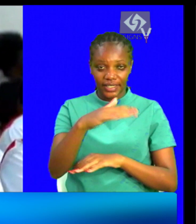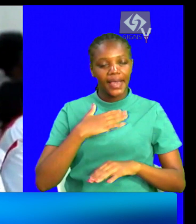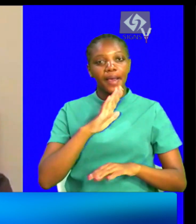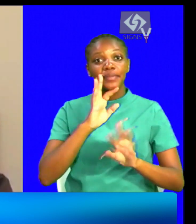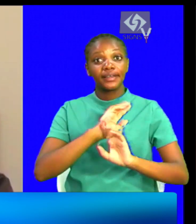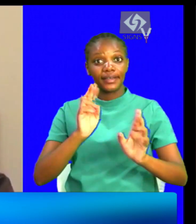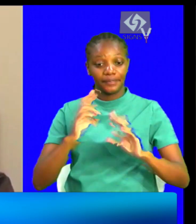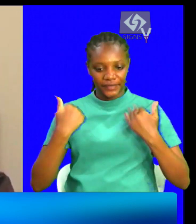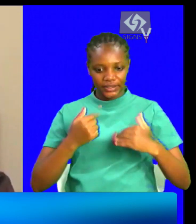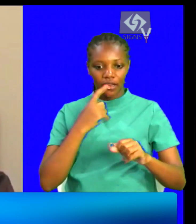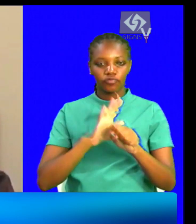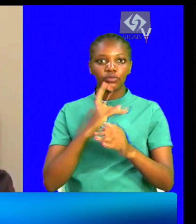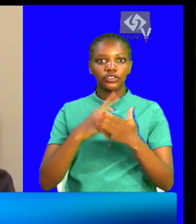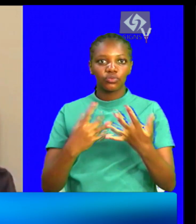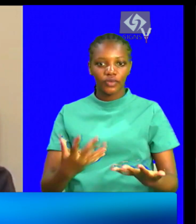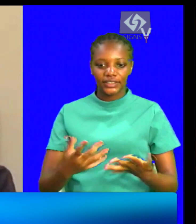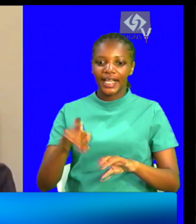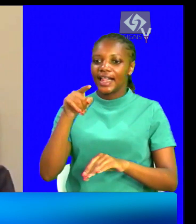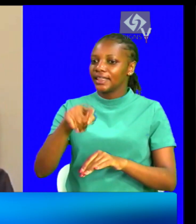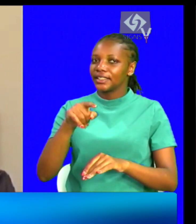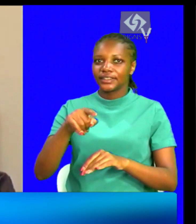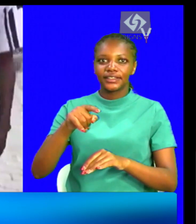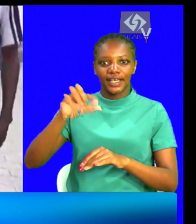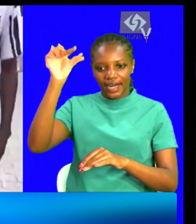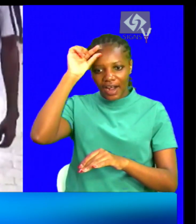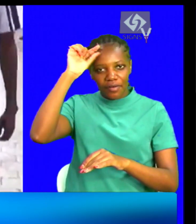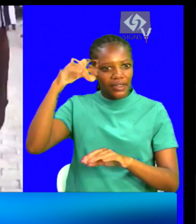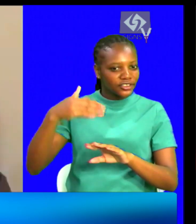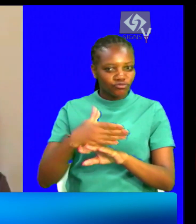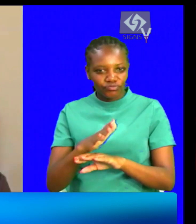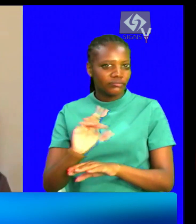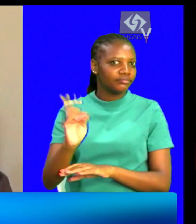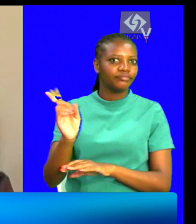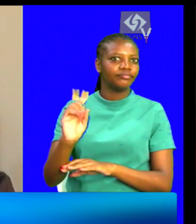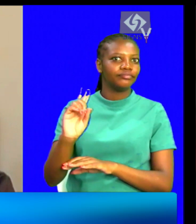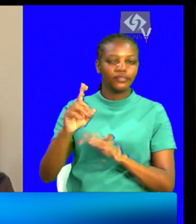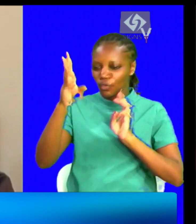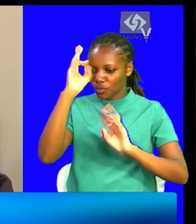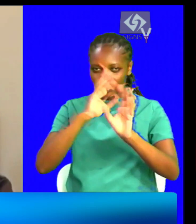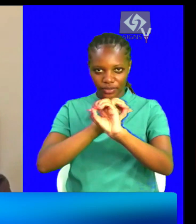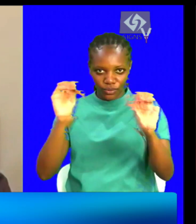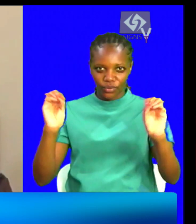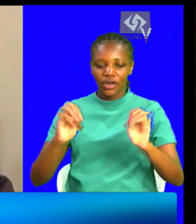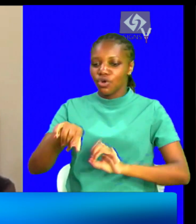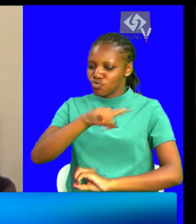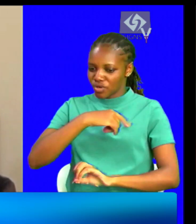mujitayarishe. Kwa hivyo mimi nataka niwahakikishie watu ya Kenya, hii sio serikali ya shortcut. Usiwe na